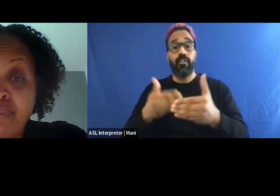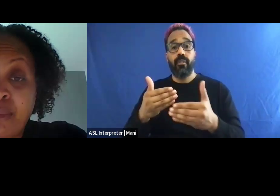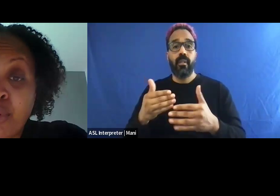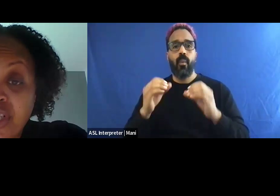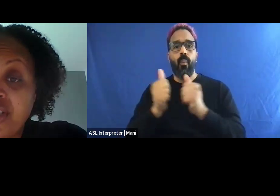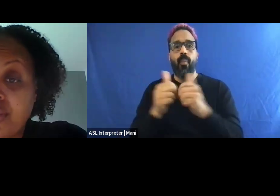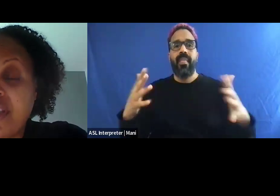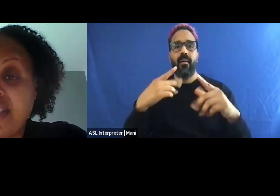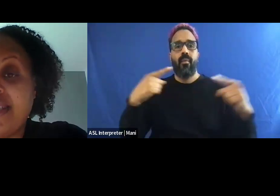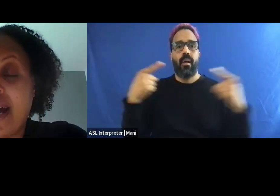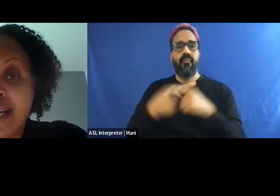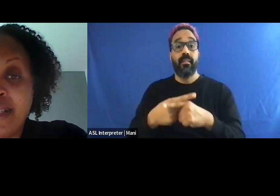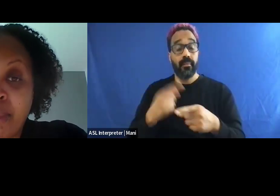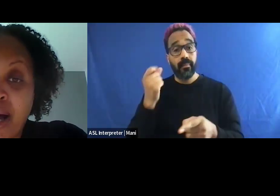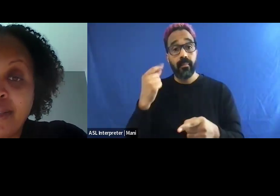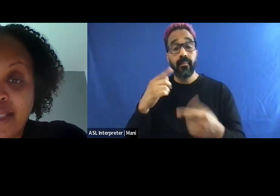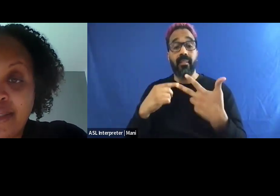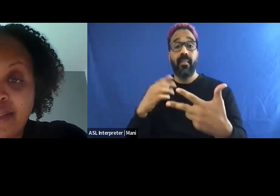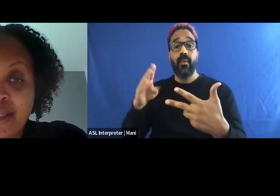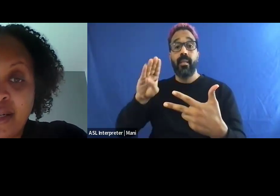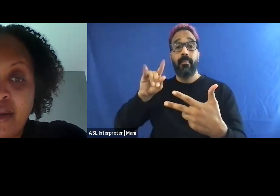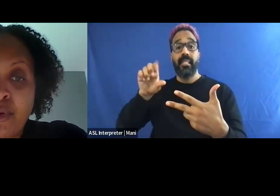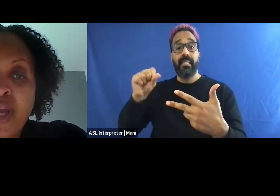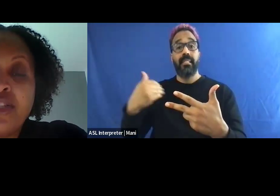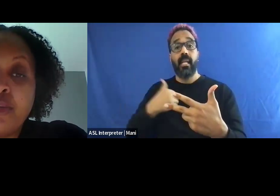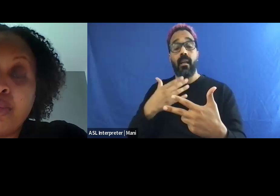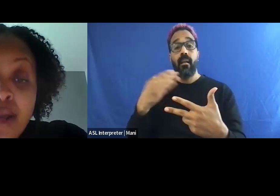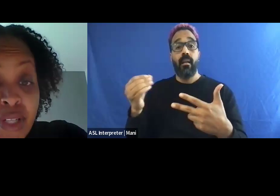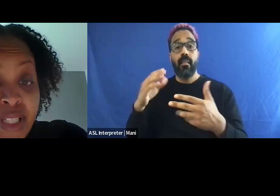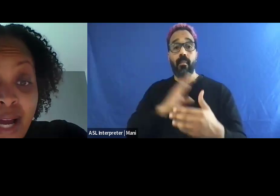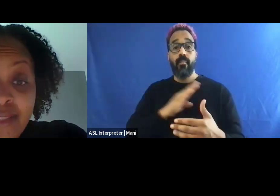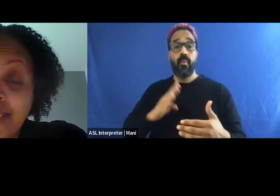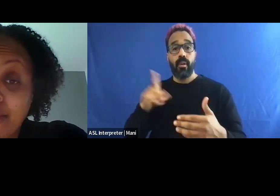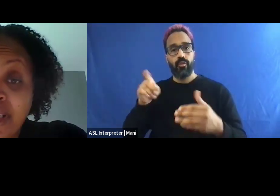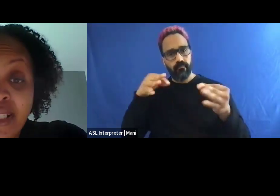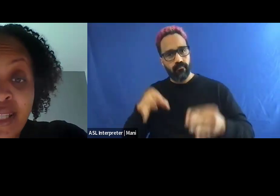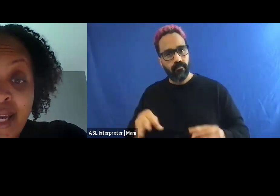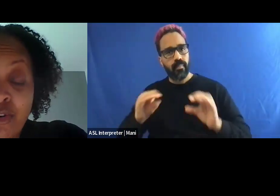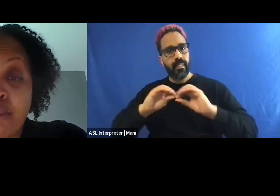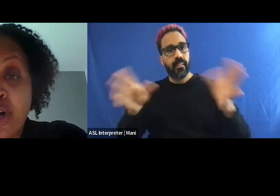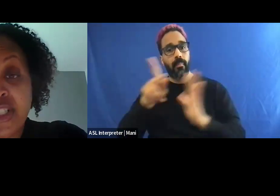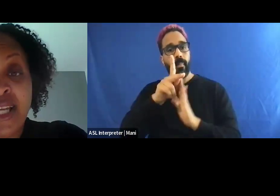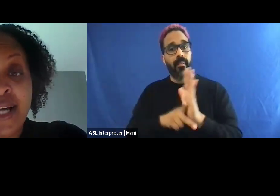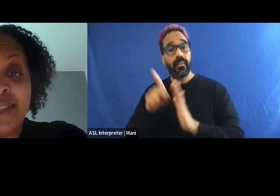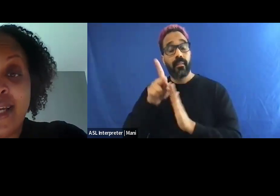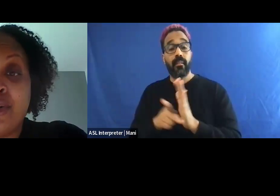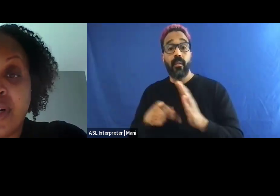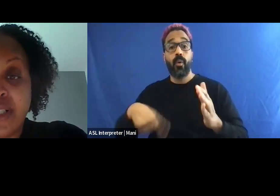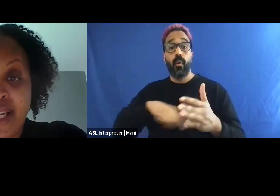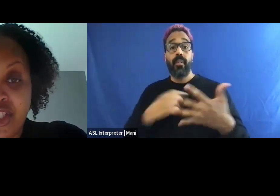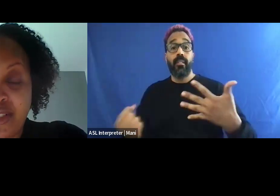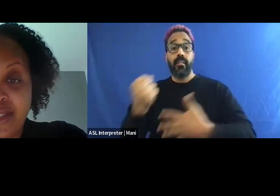and the board should ensure that this is outlined in the policies. We do prioritize disability-led or